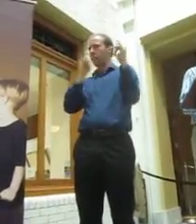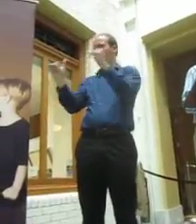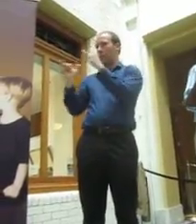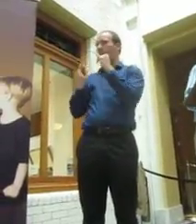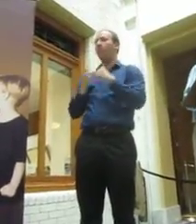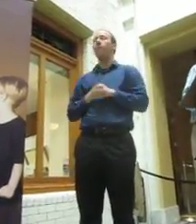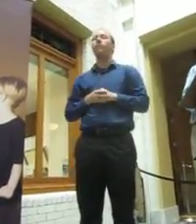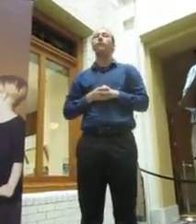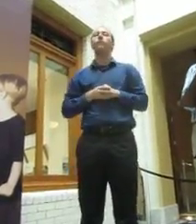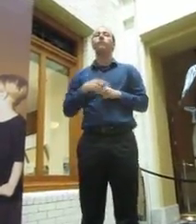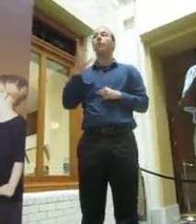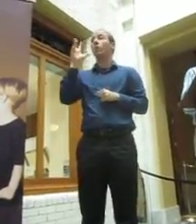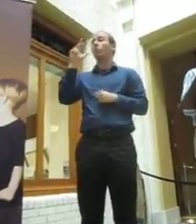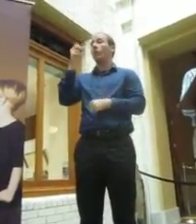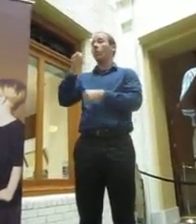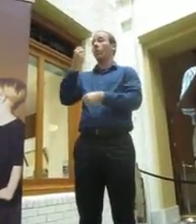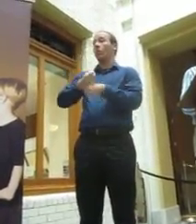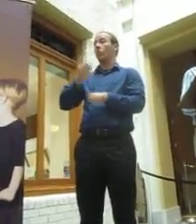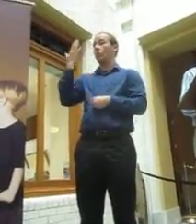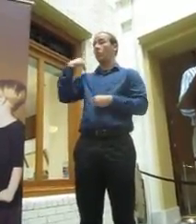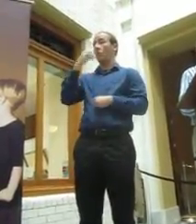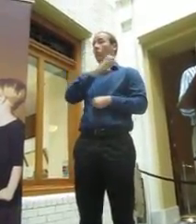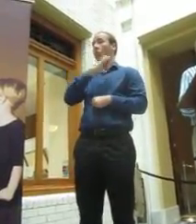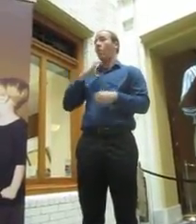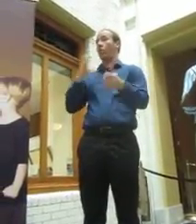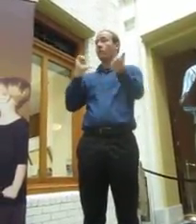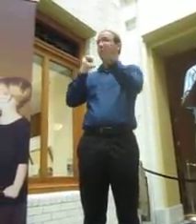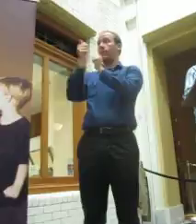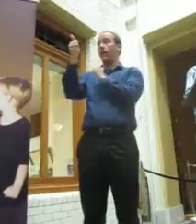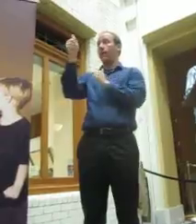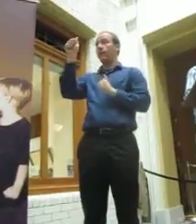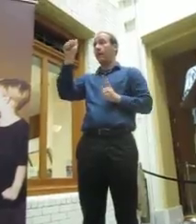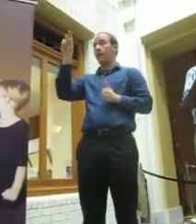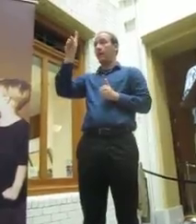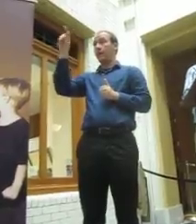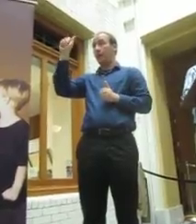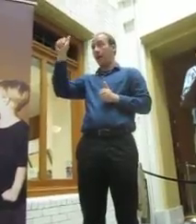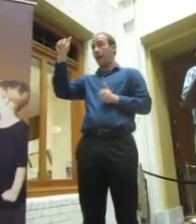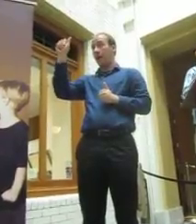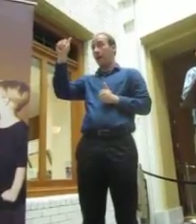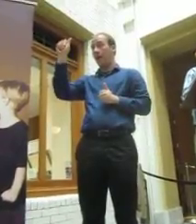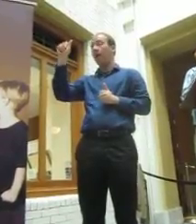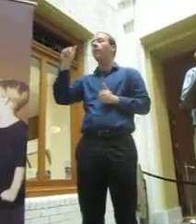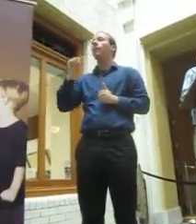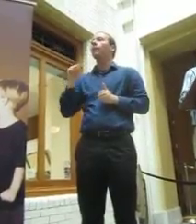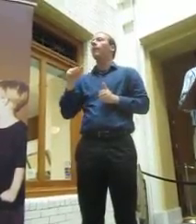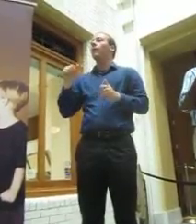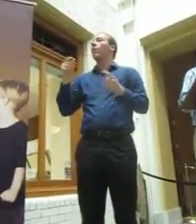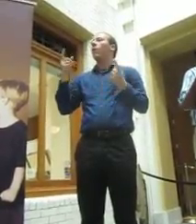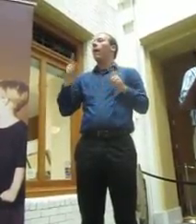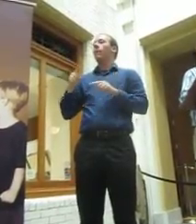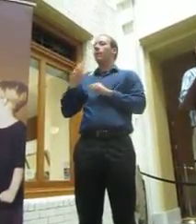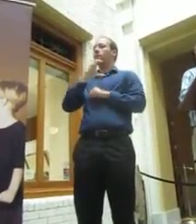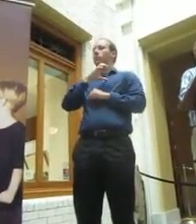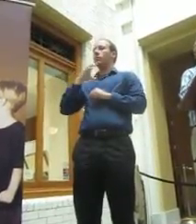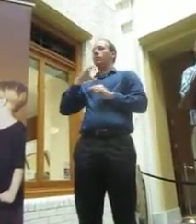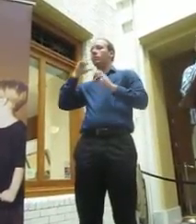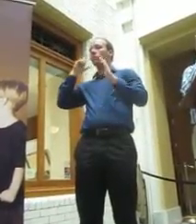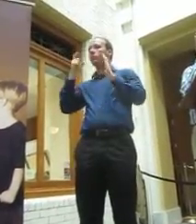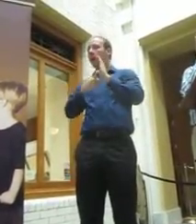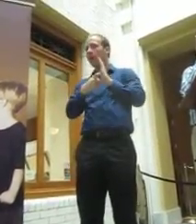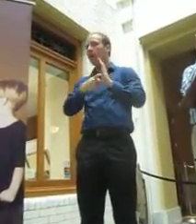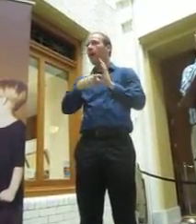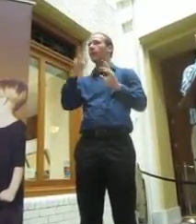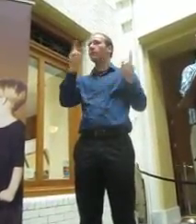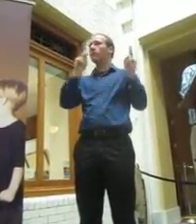years ago, when Congress passed the Americans with Disabilities Act, it recognized that people with disabilities had been